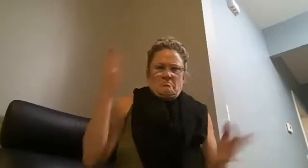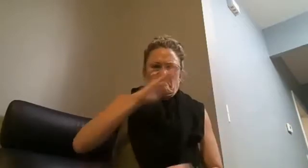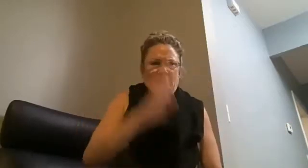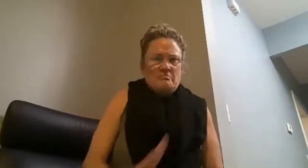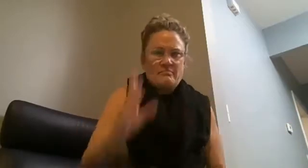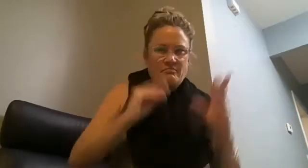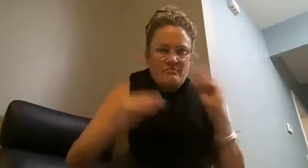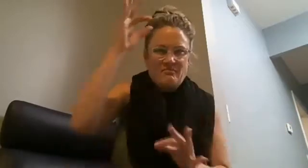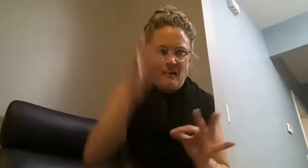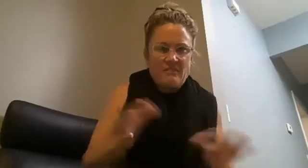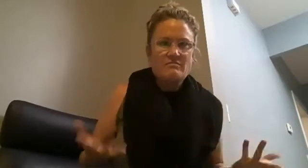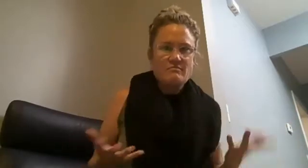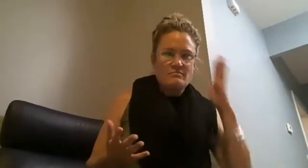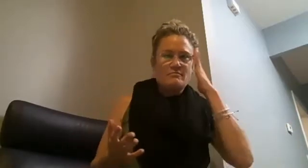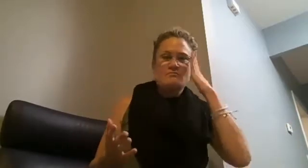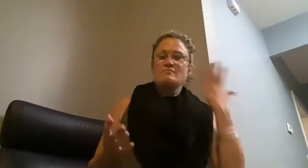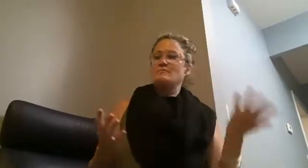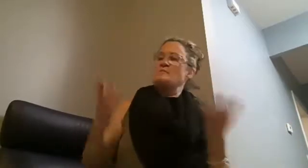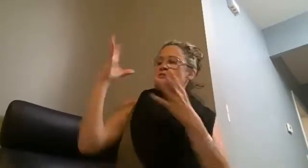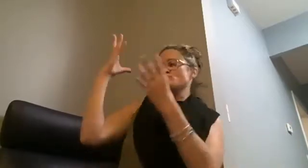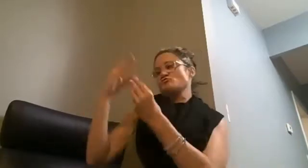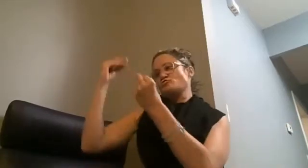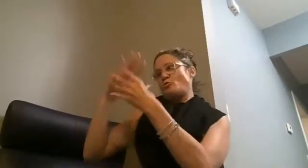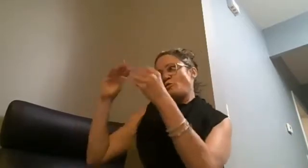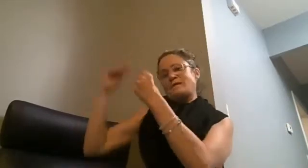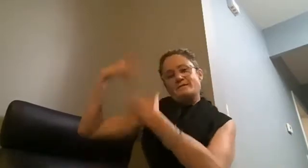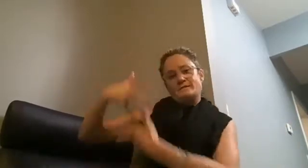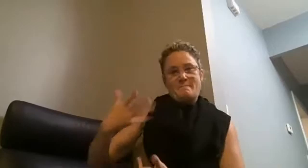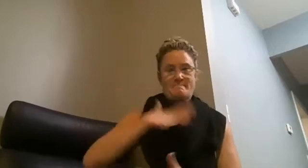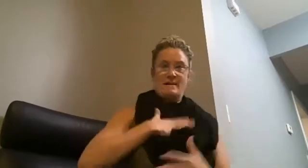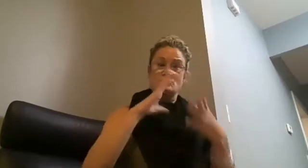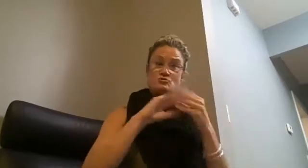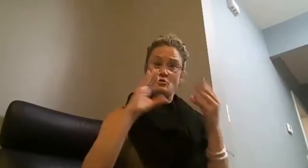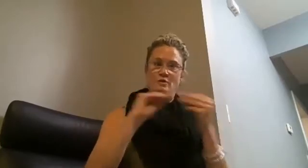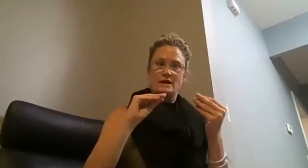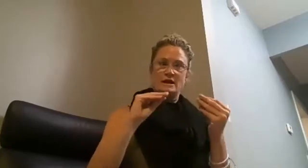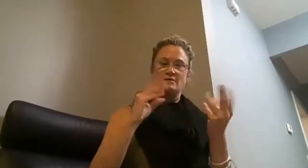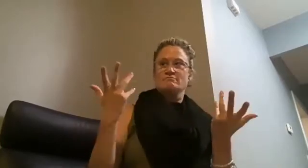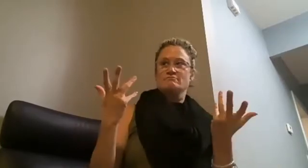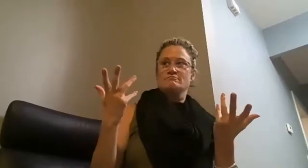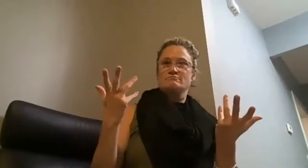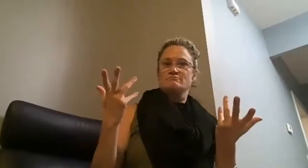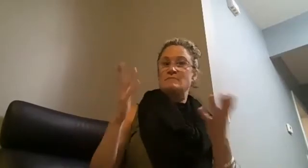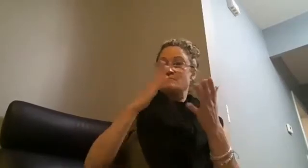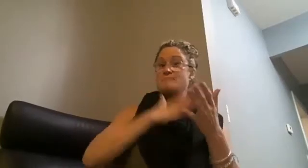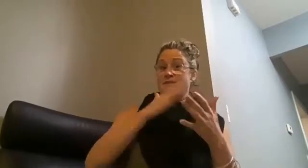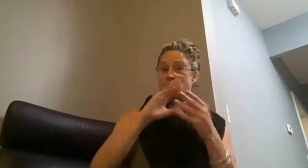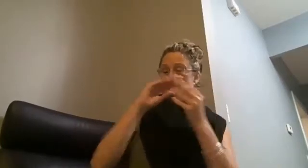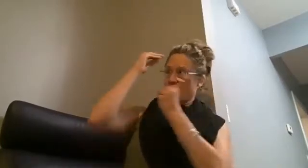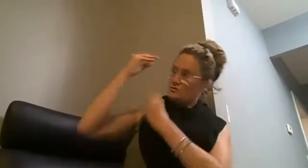he was like, funny you say that. Let me tell you a story. And he told me my story. And that story was this, which was a story I had told him. When I was